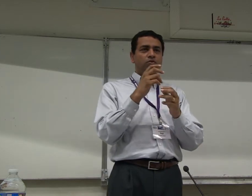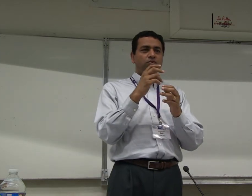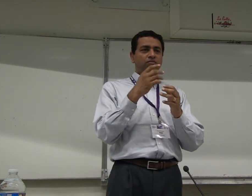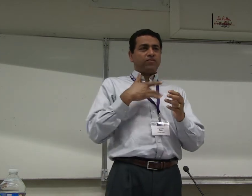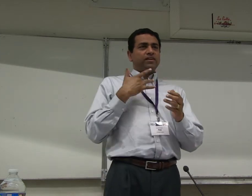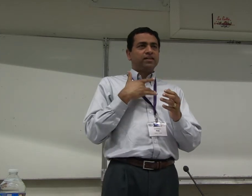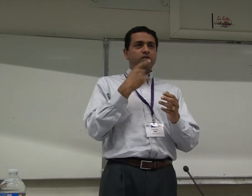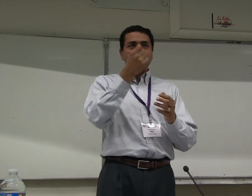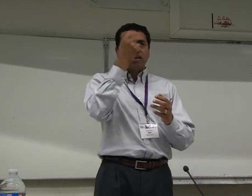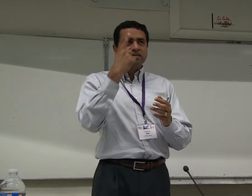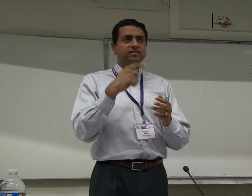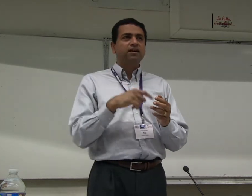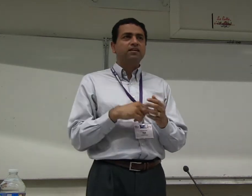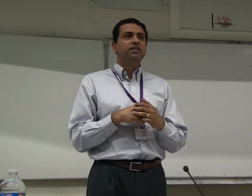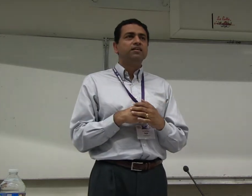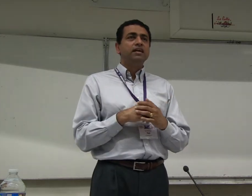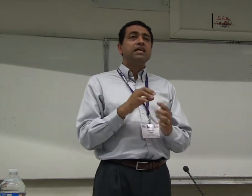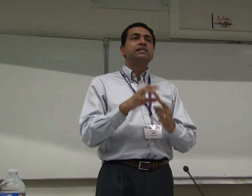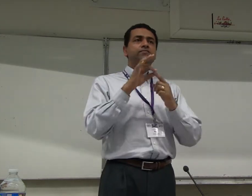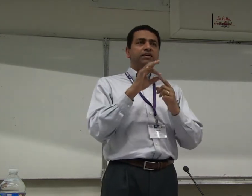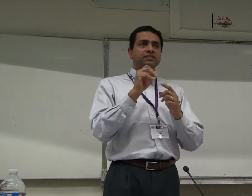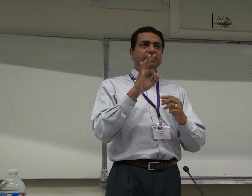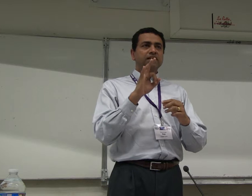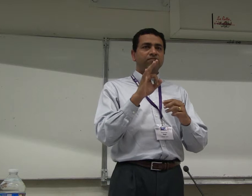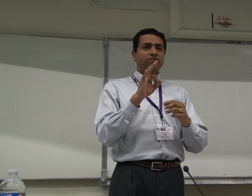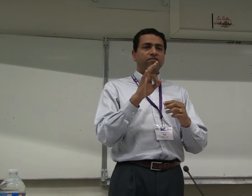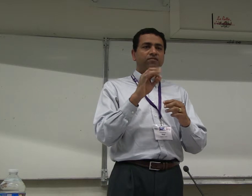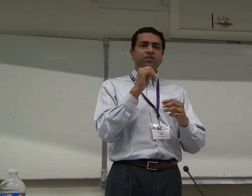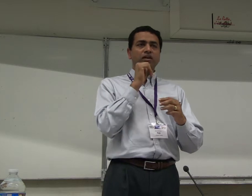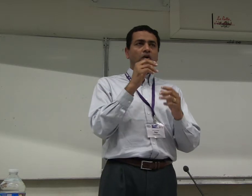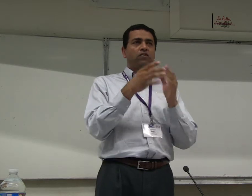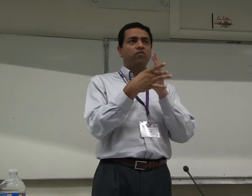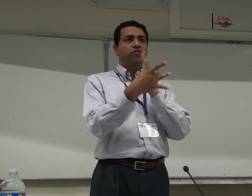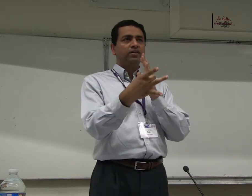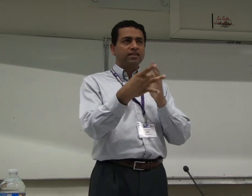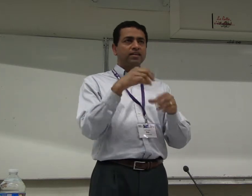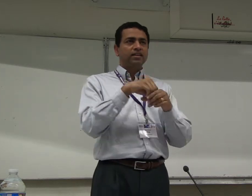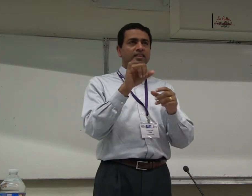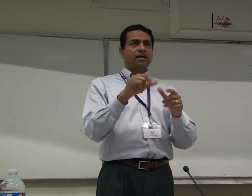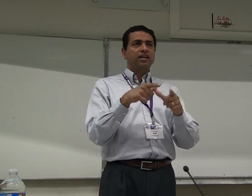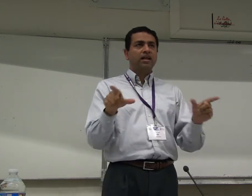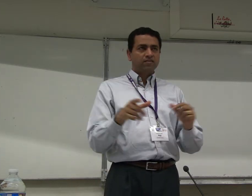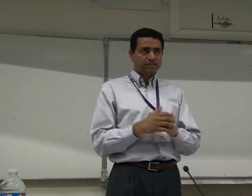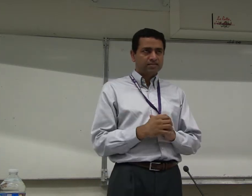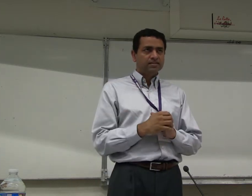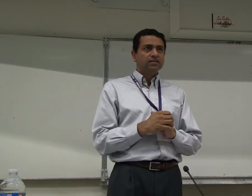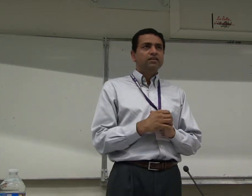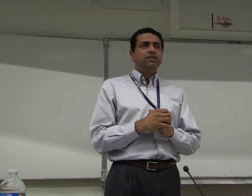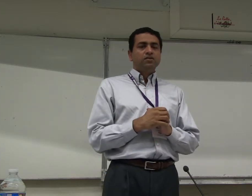problem. It's very hard to feel and to understand this non-speech information if you're not fluent